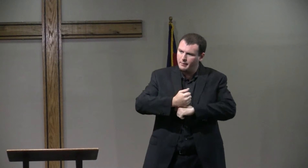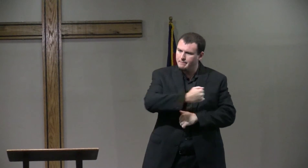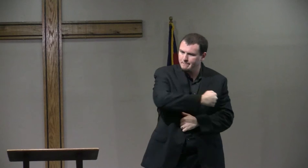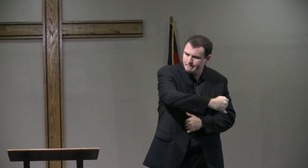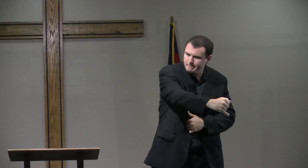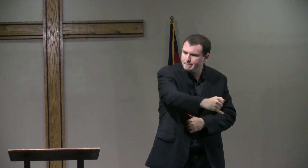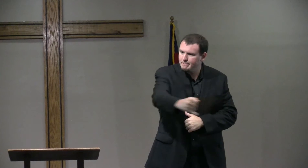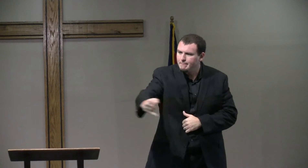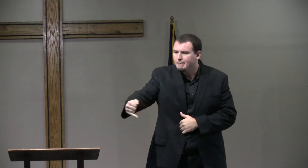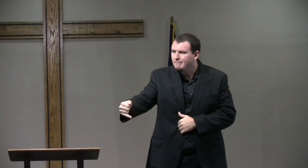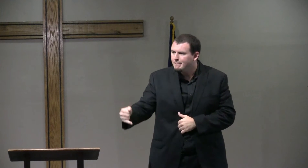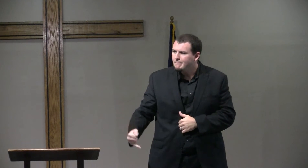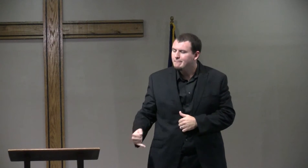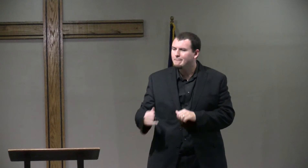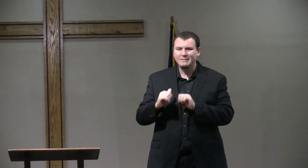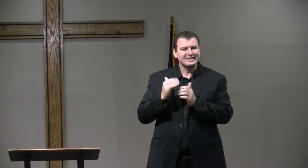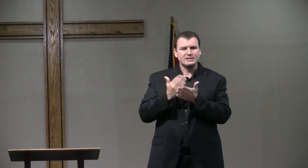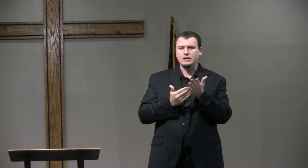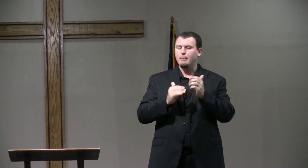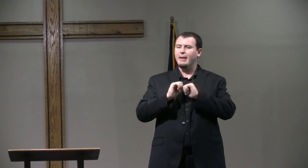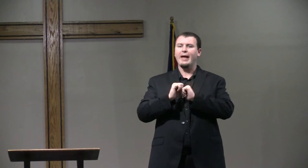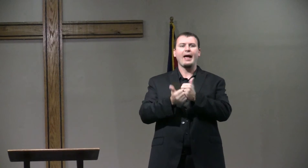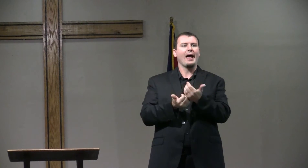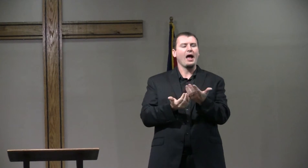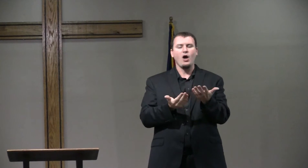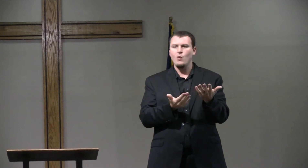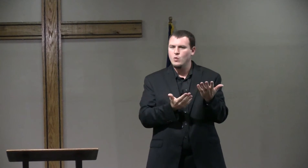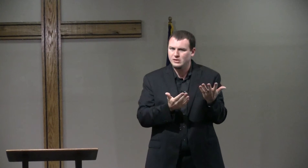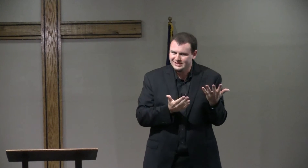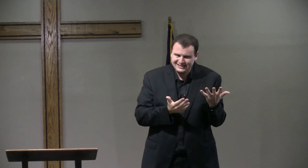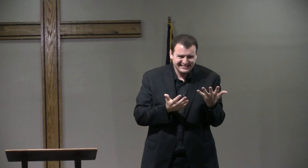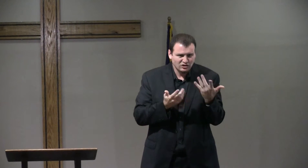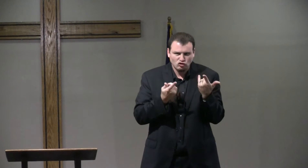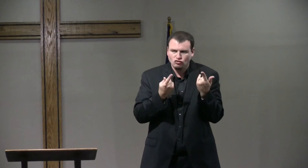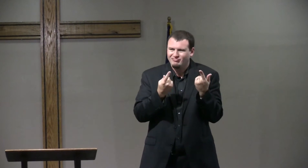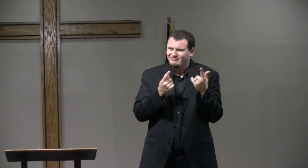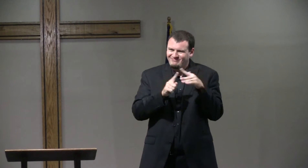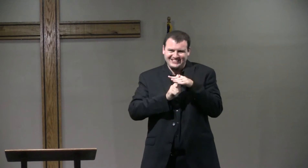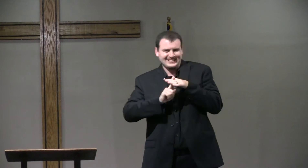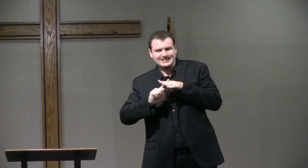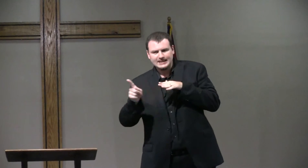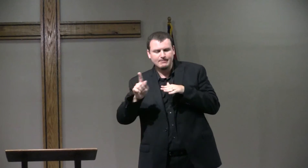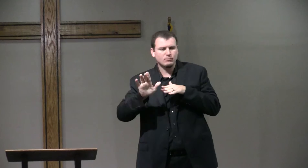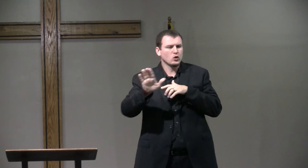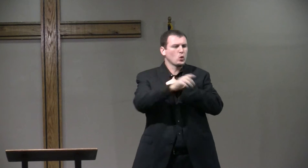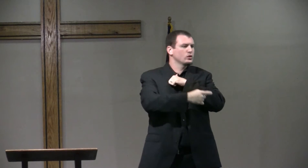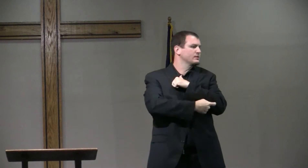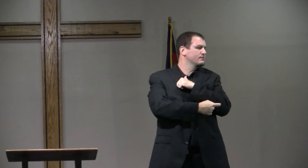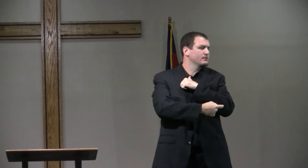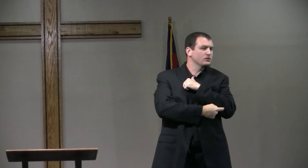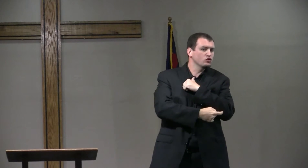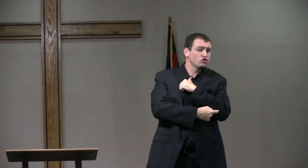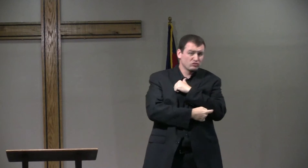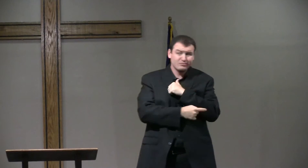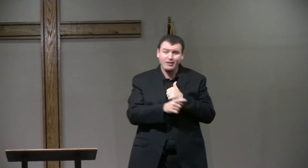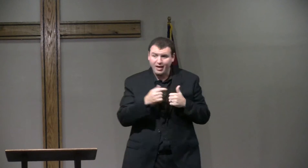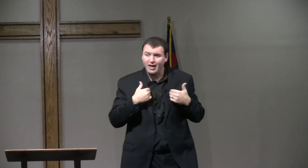We need to figure out our boundaries, to set up boundaries, how to escape